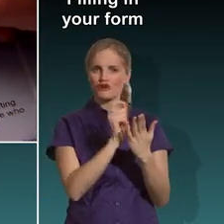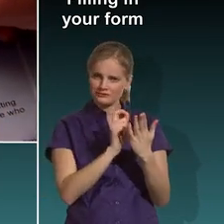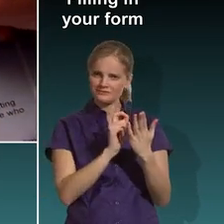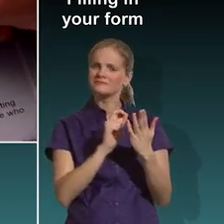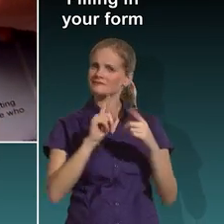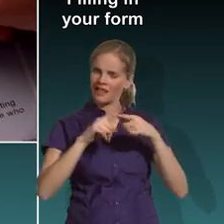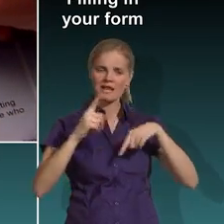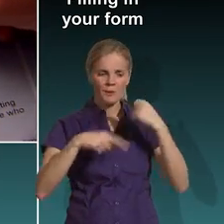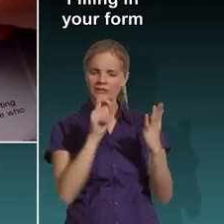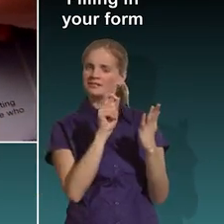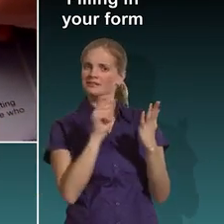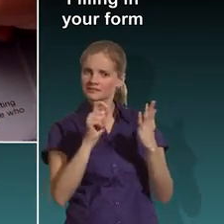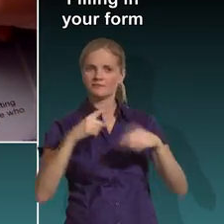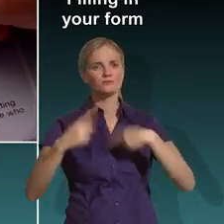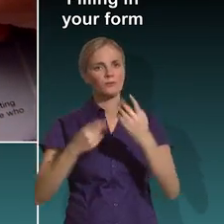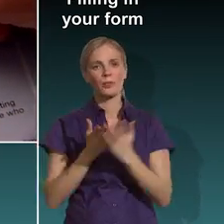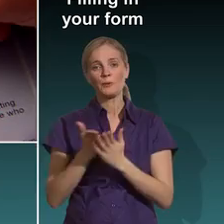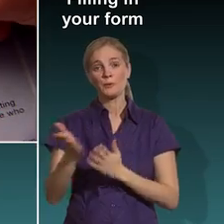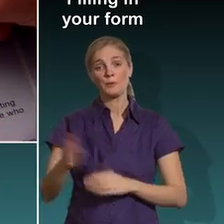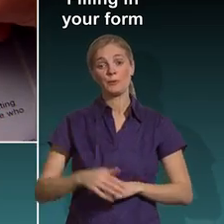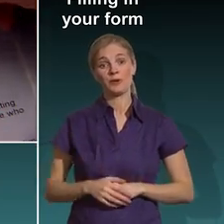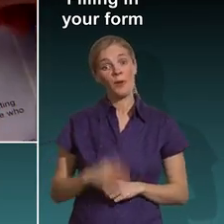make a mistake, you can just draw over it and keep going.